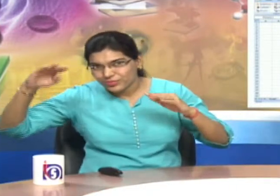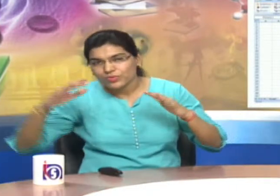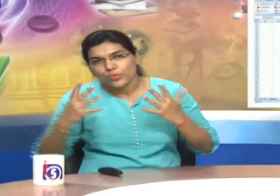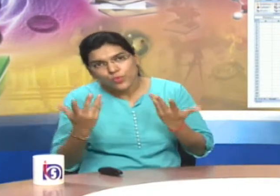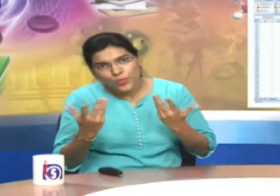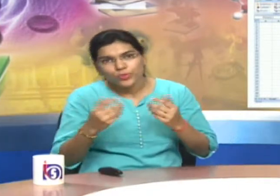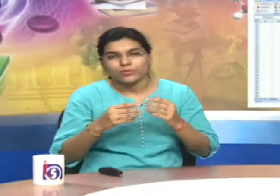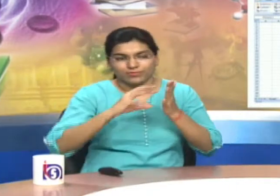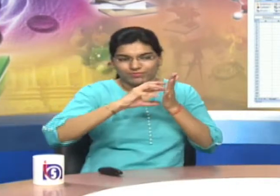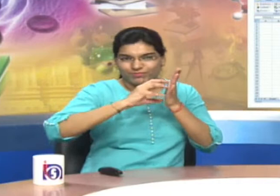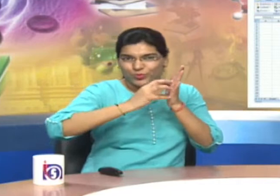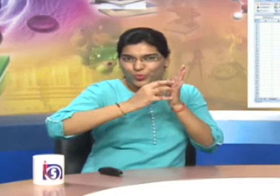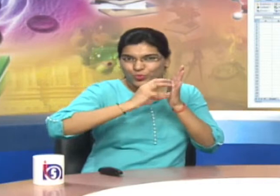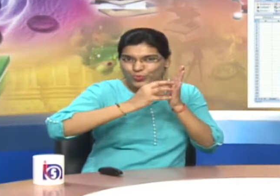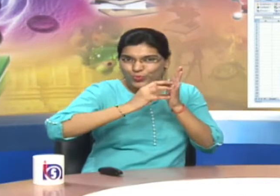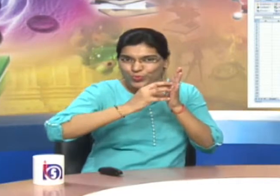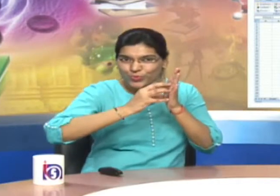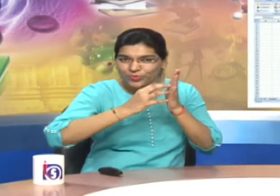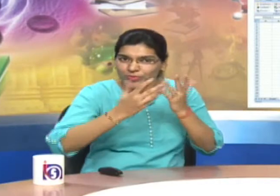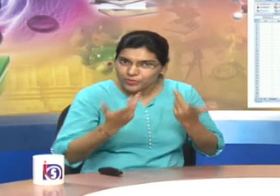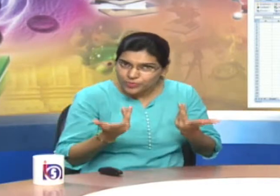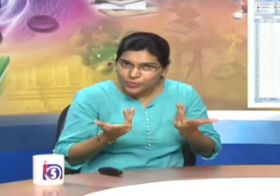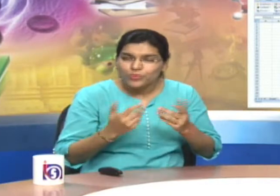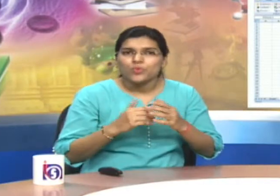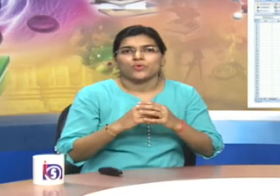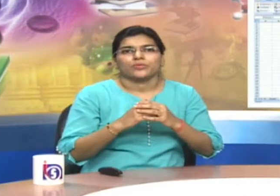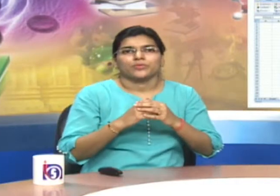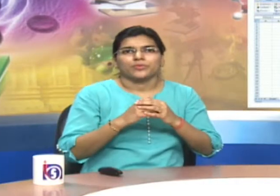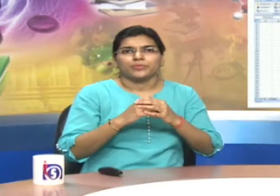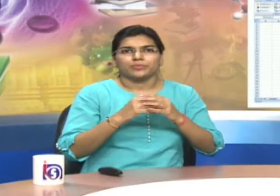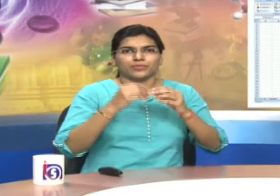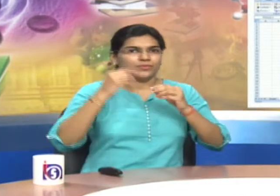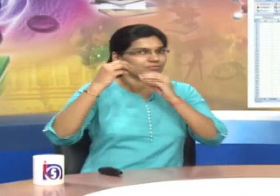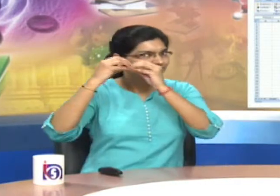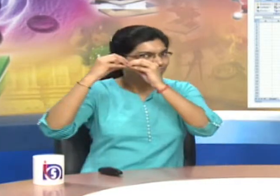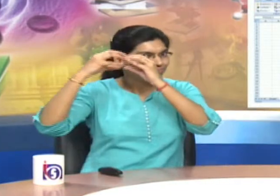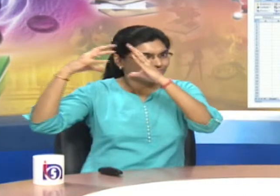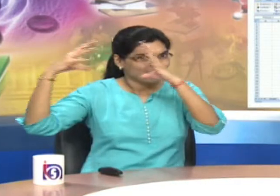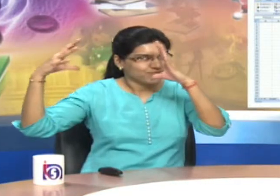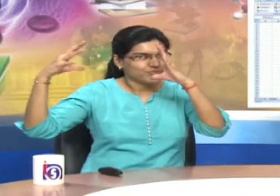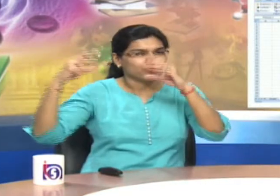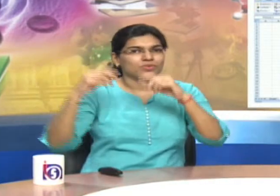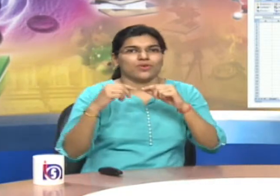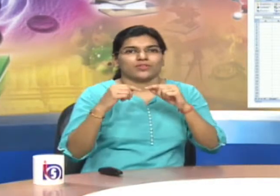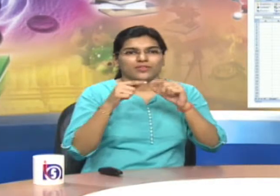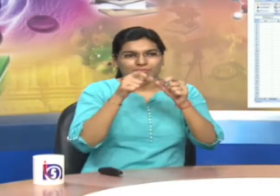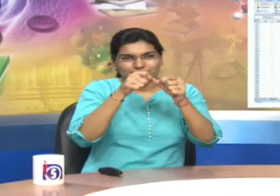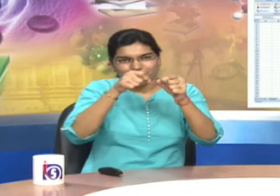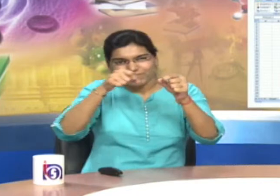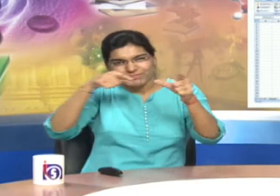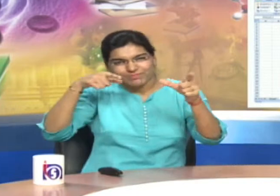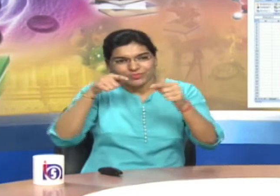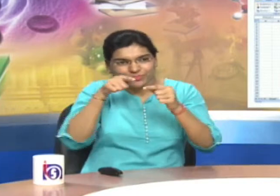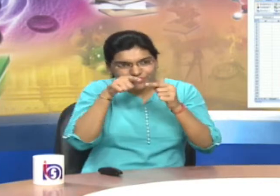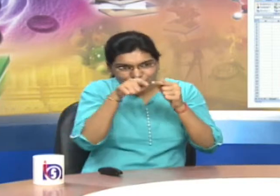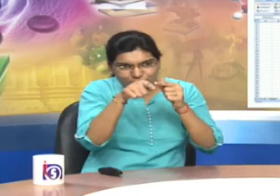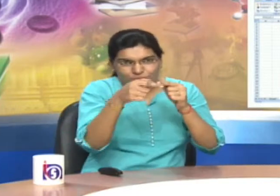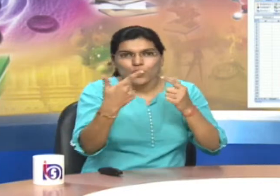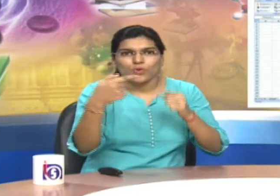and there was pie chart, then balloon,